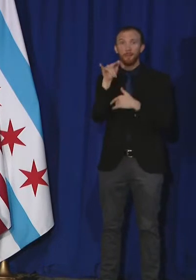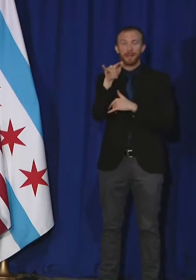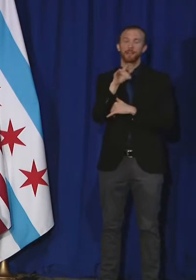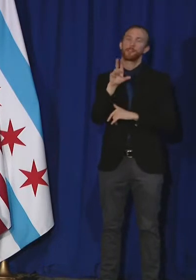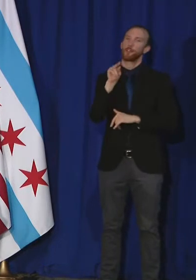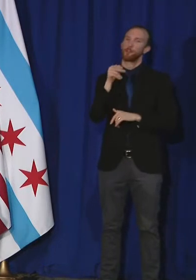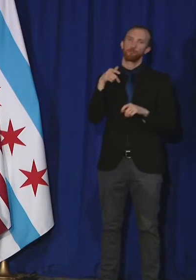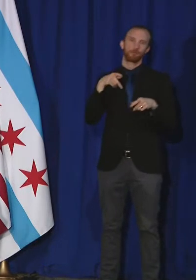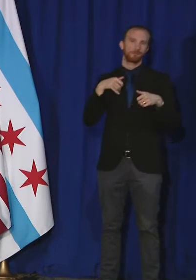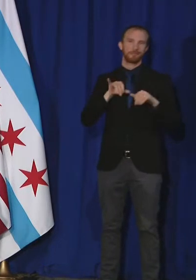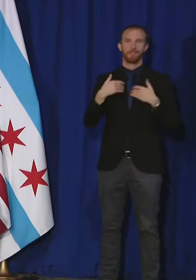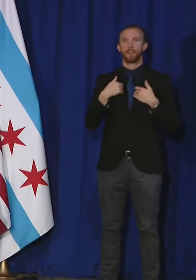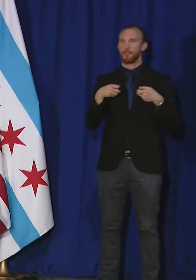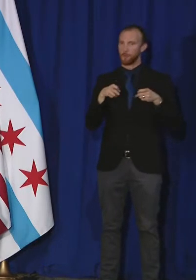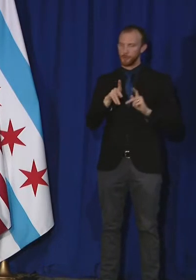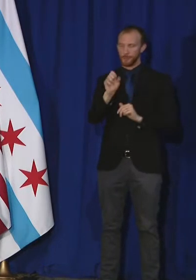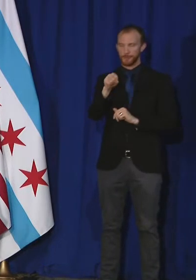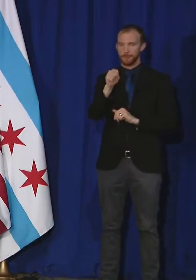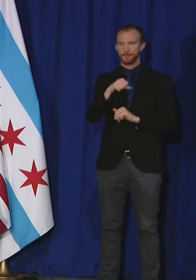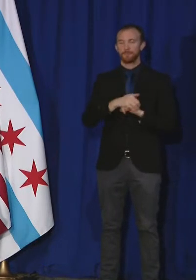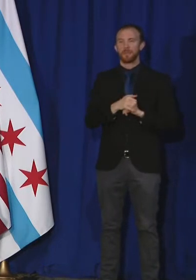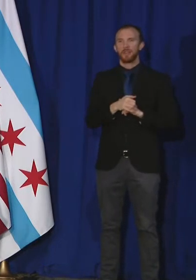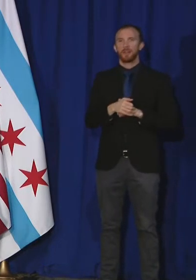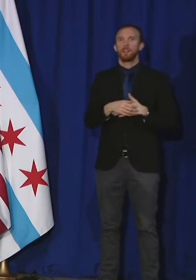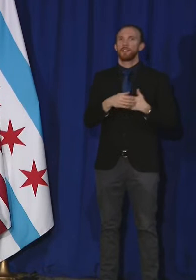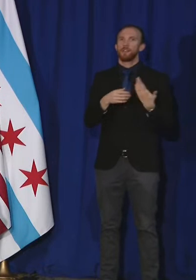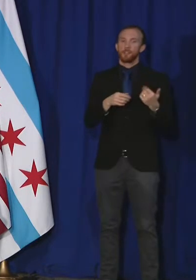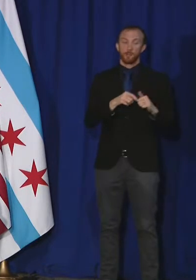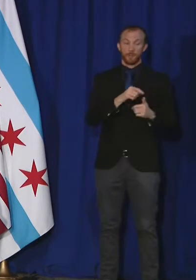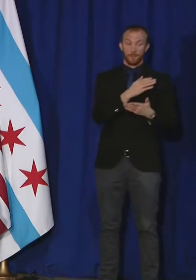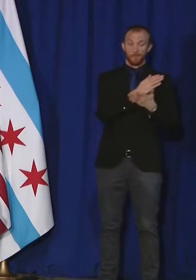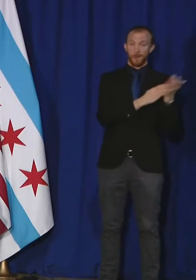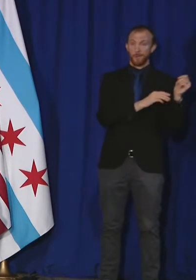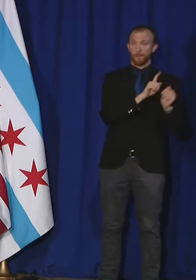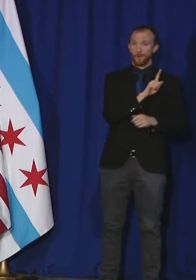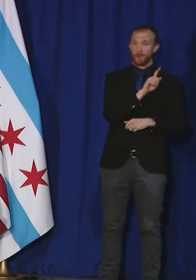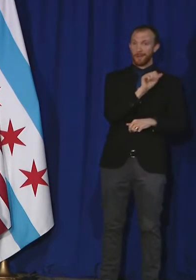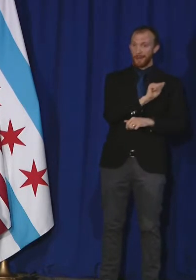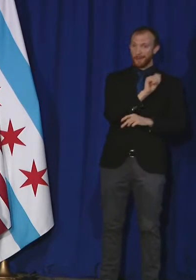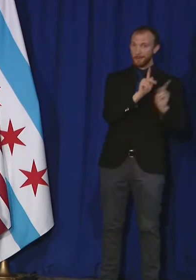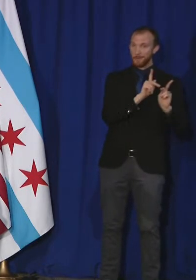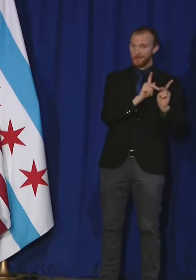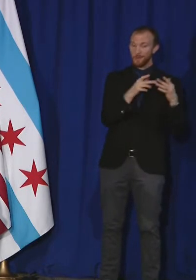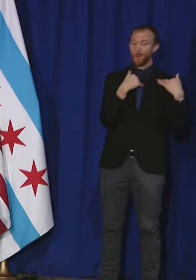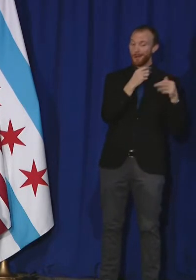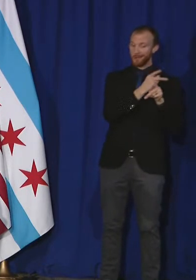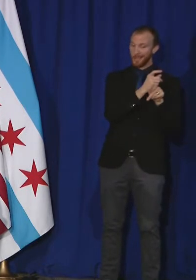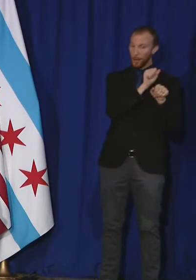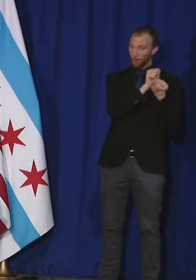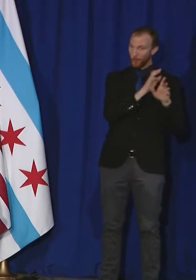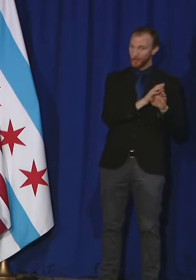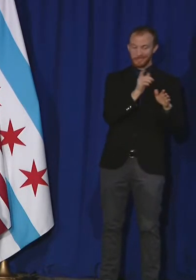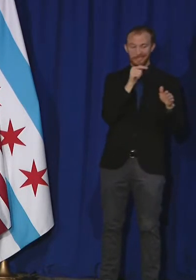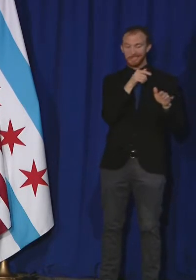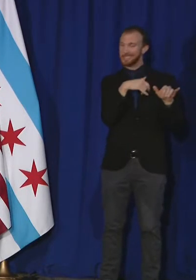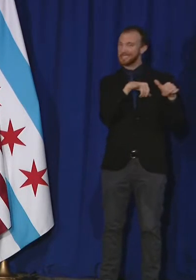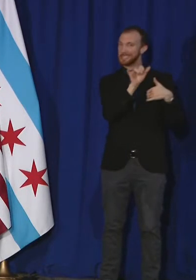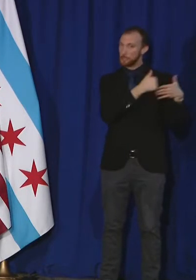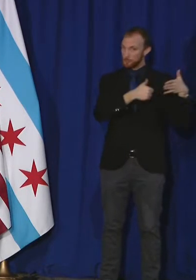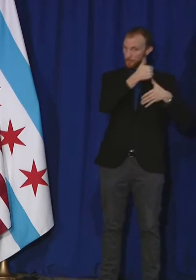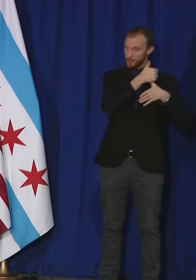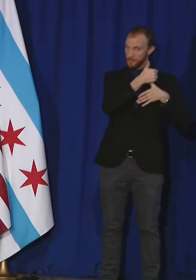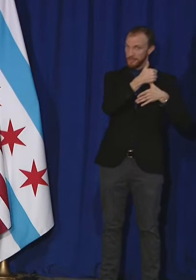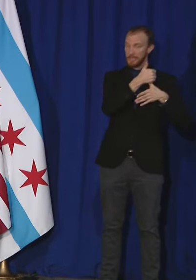off. So yes, these 1A providers, our healthcare workers, will remain top priority, and we